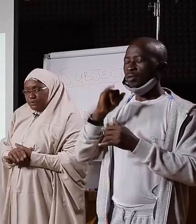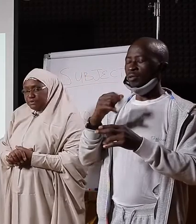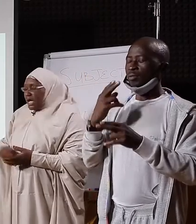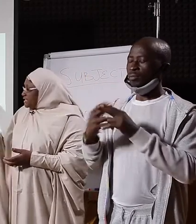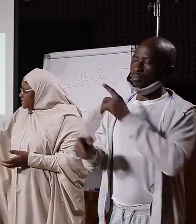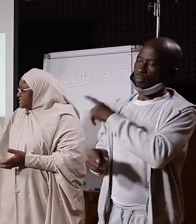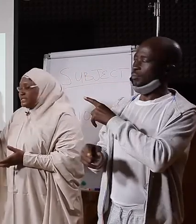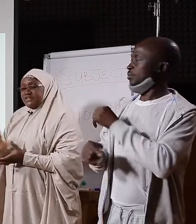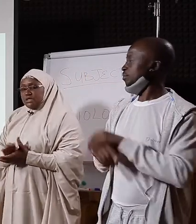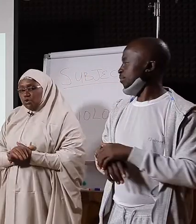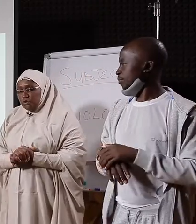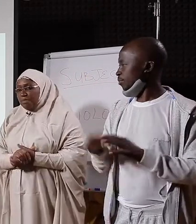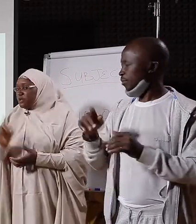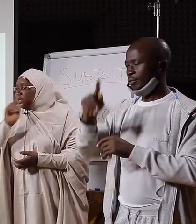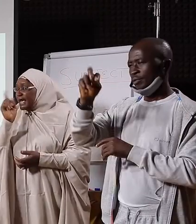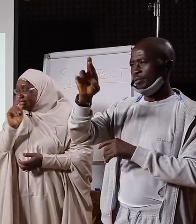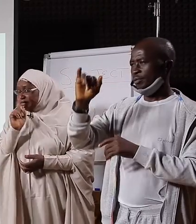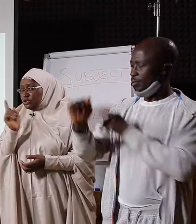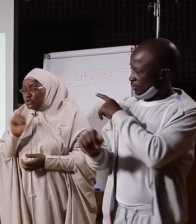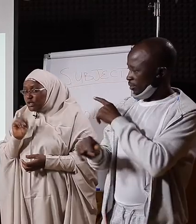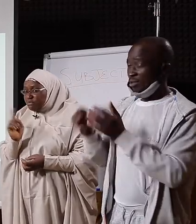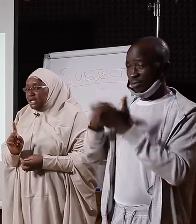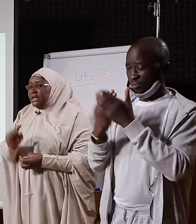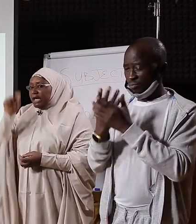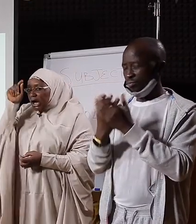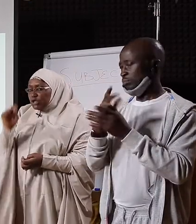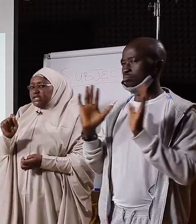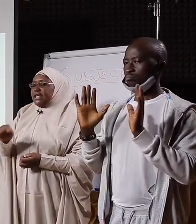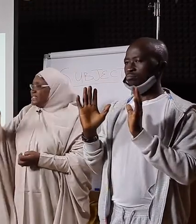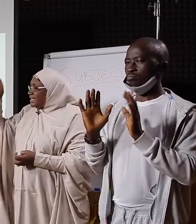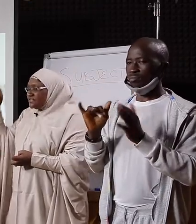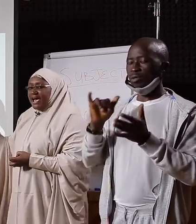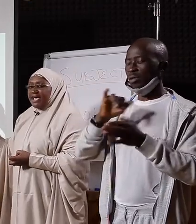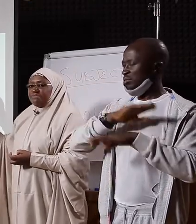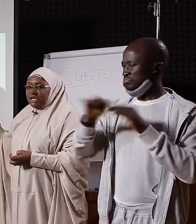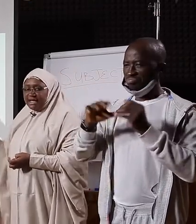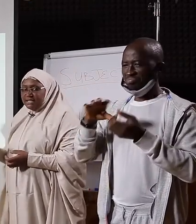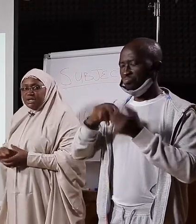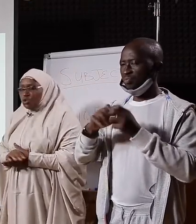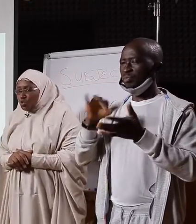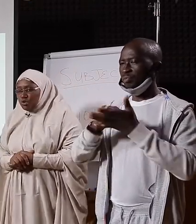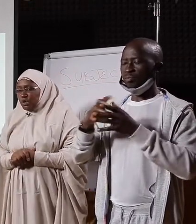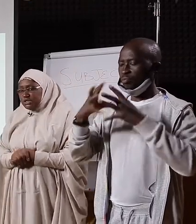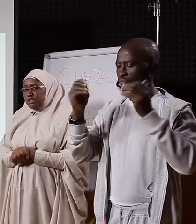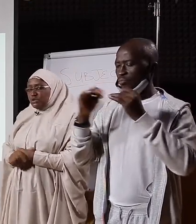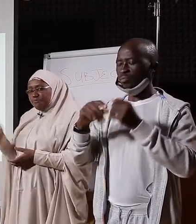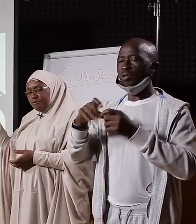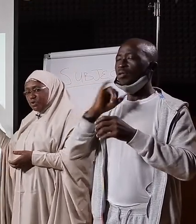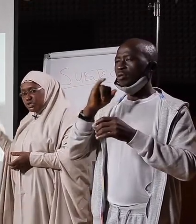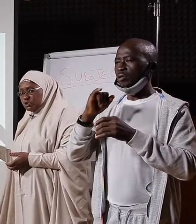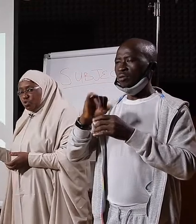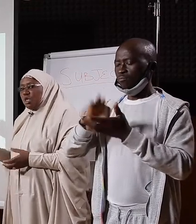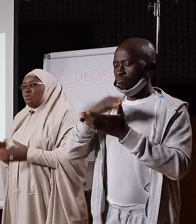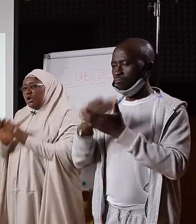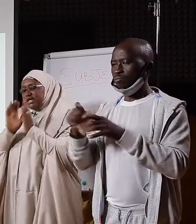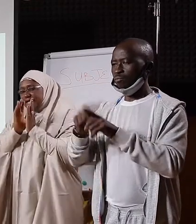the pappus, and the tree ducks also are. But that does not mean a cotton is a dry indehiscent. No, cotton does not fall